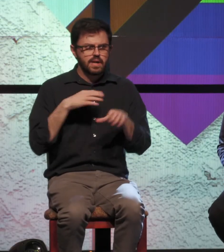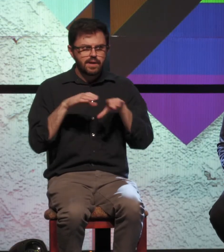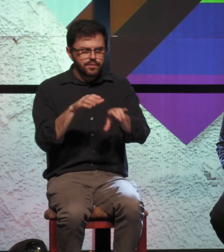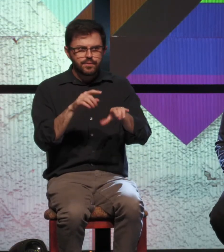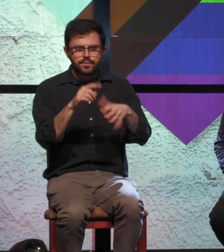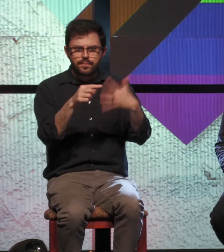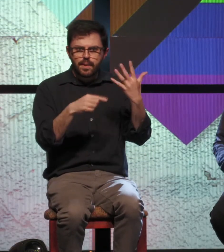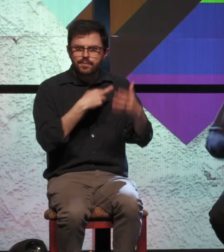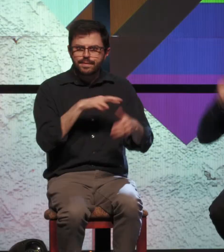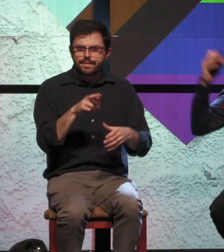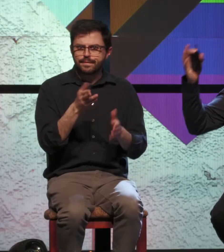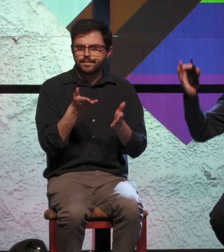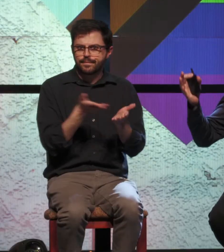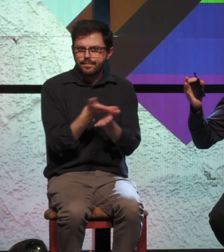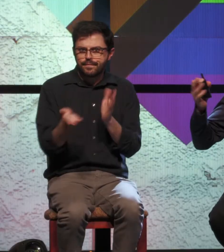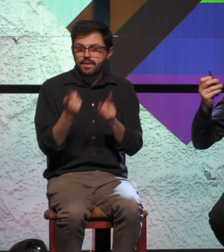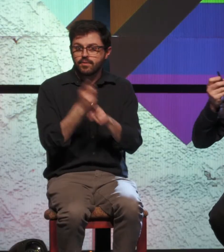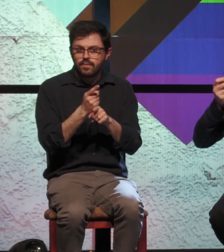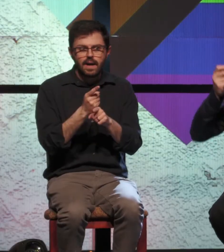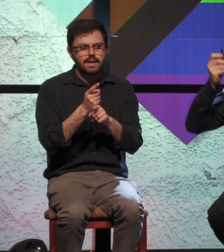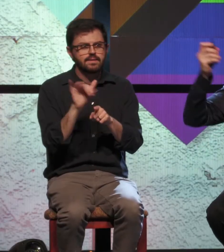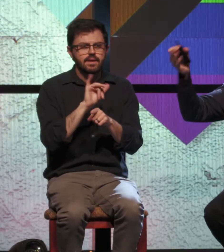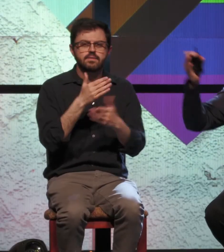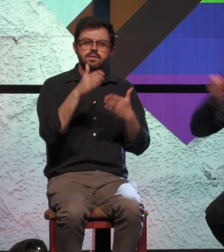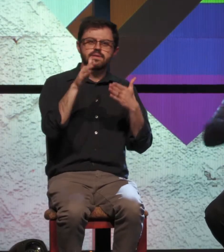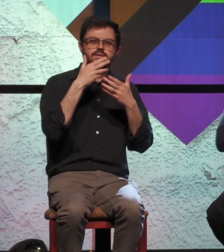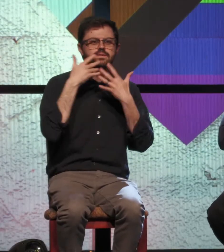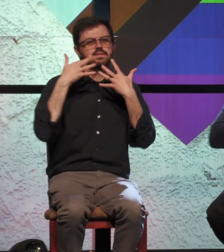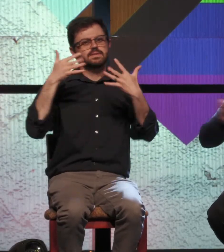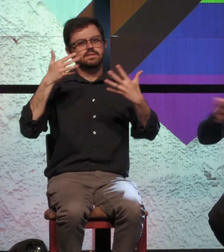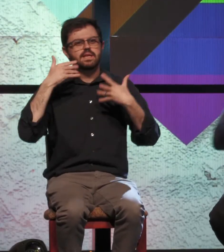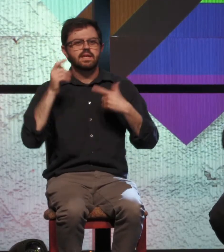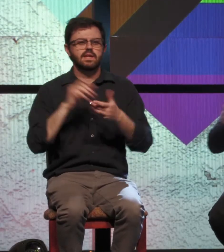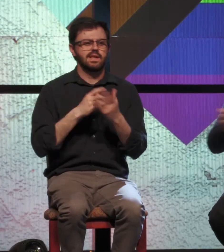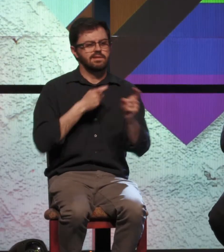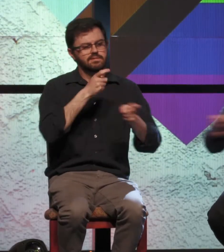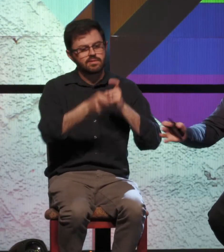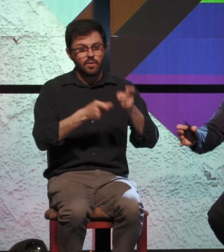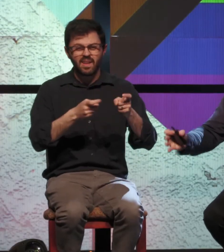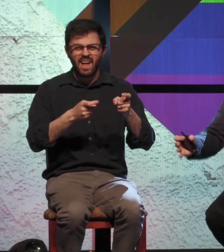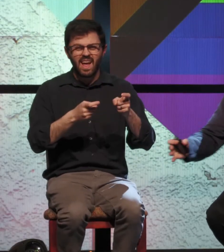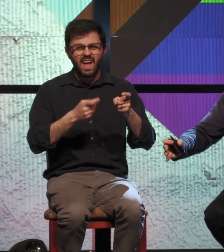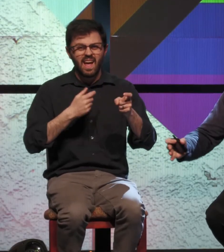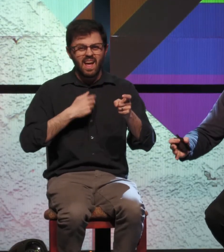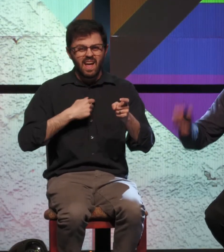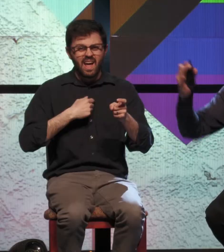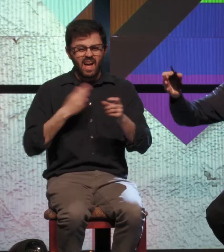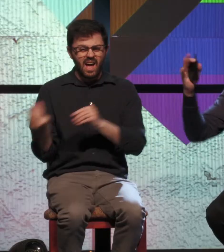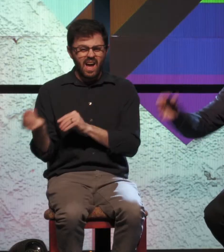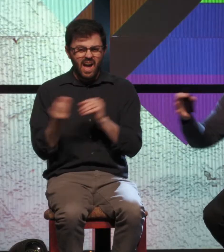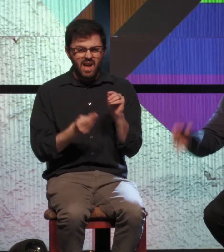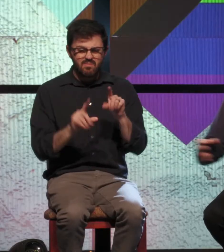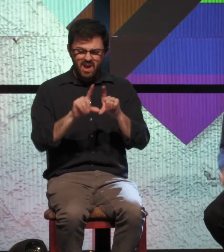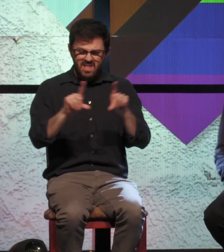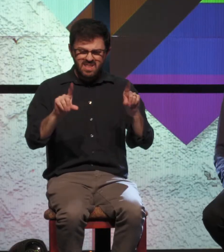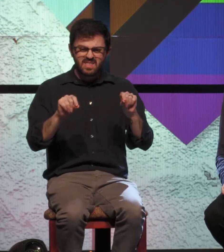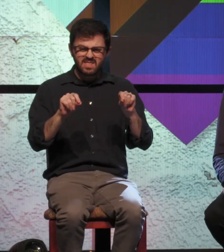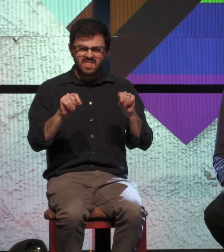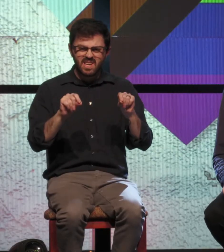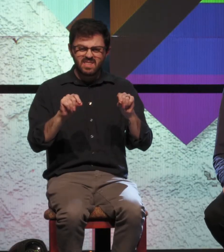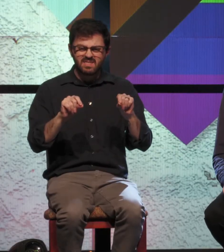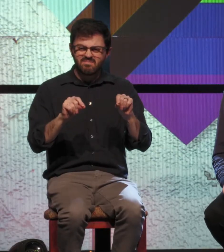Like, I mean, what about all the singing that we do? What about like giving? Like, I've written a big check today. I want some credit for